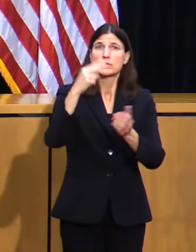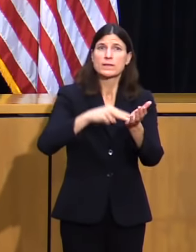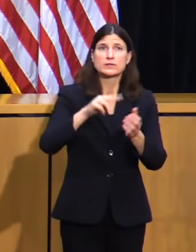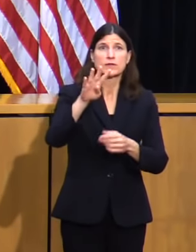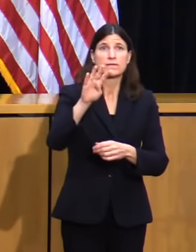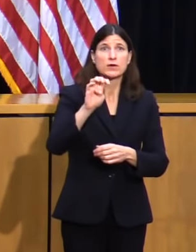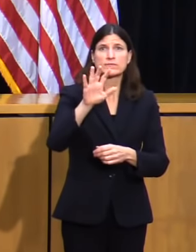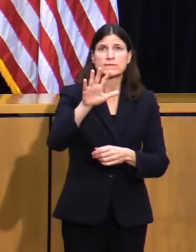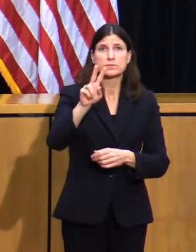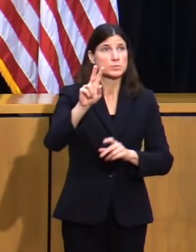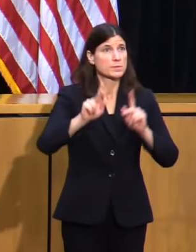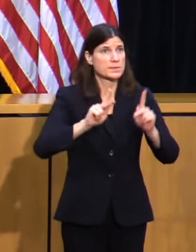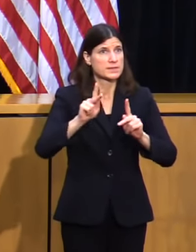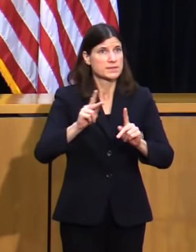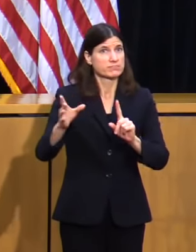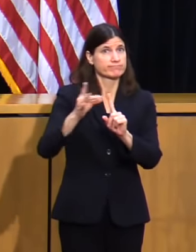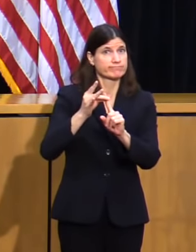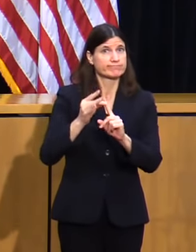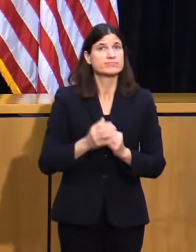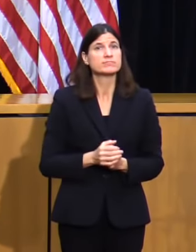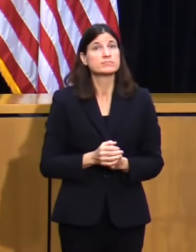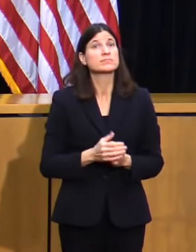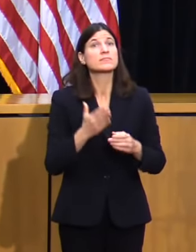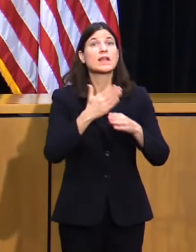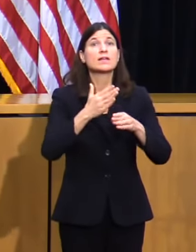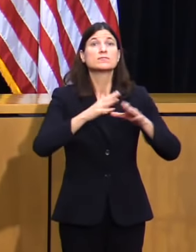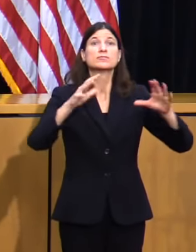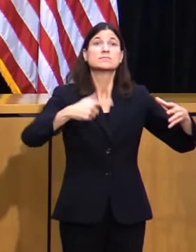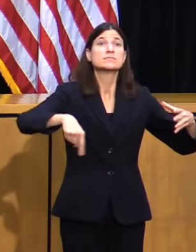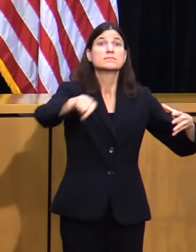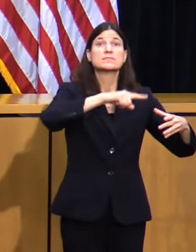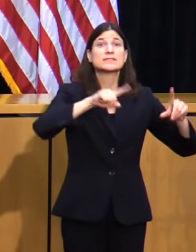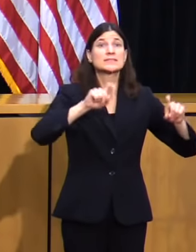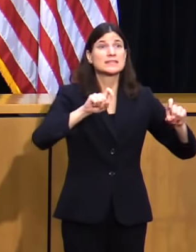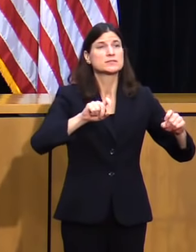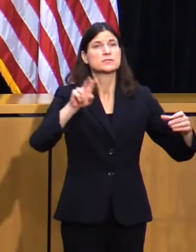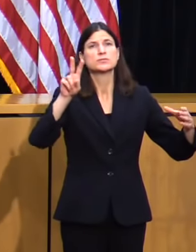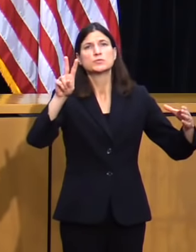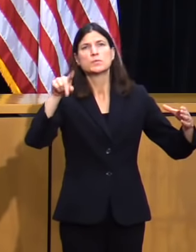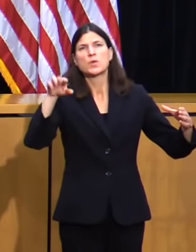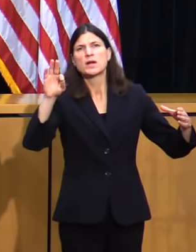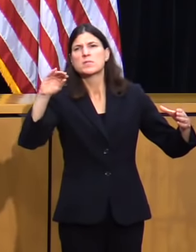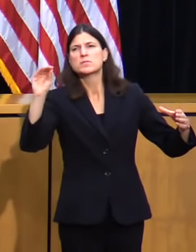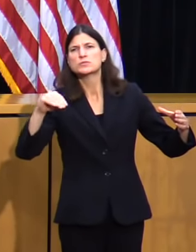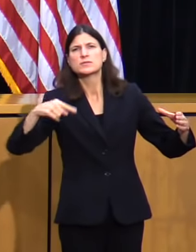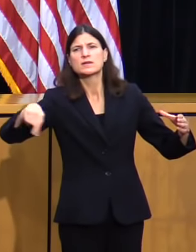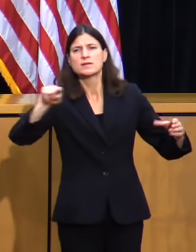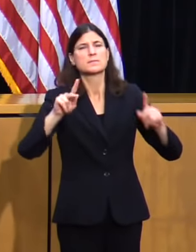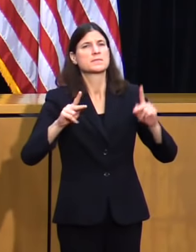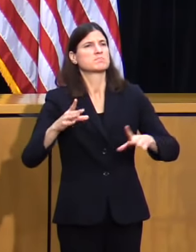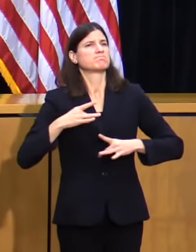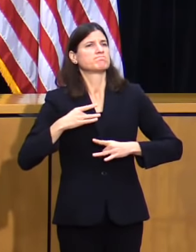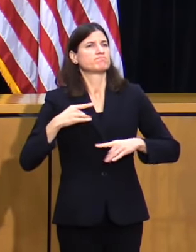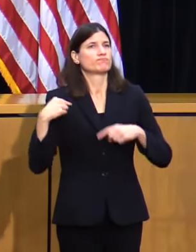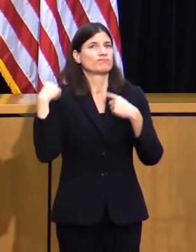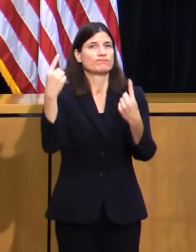98,075 tests were reported, and over 7 million tests at this point have been administered in